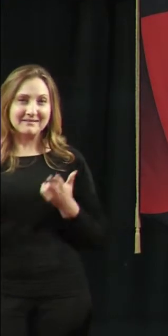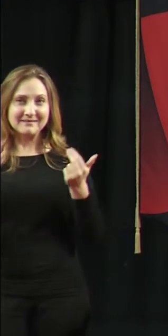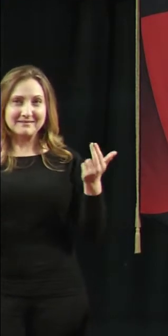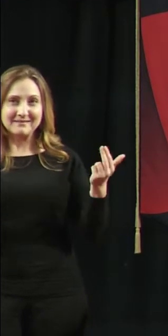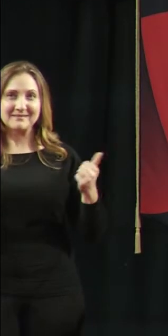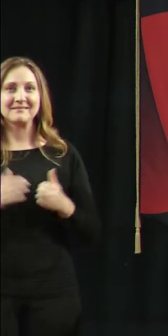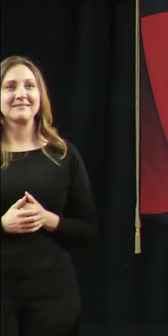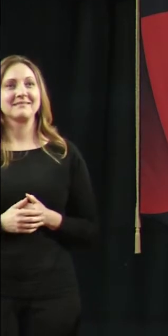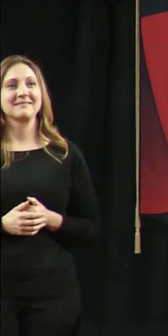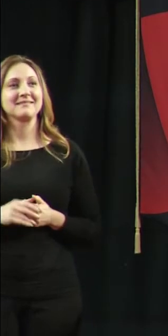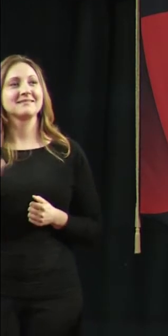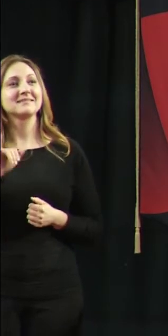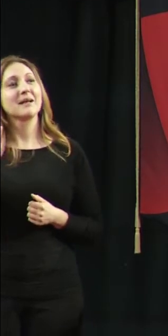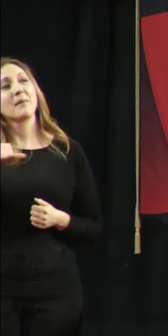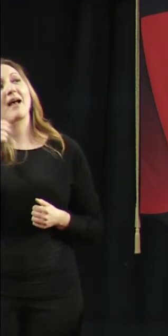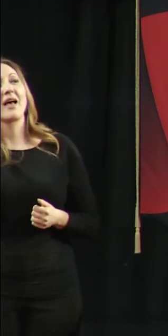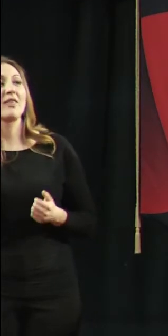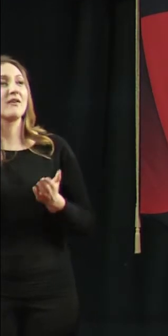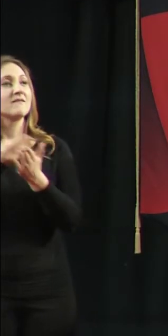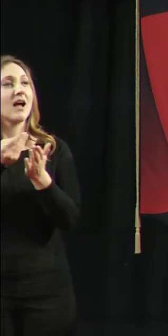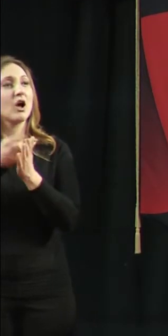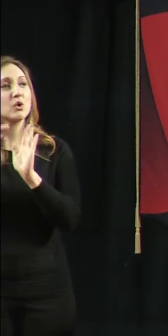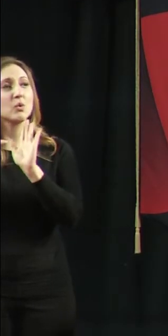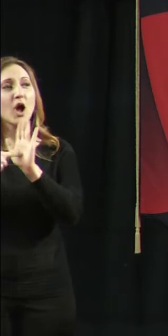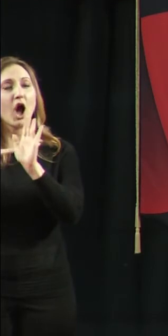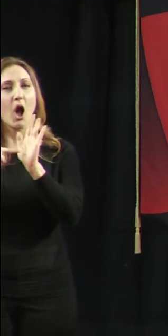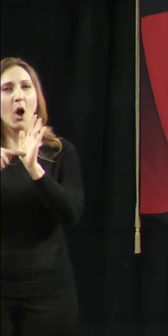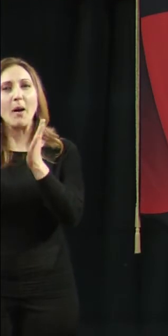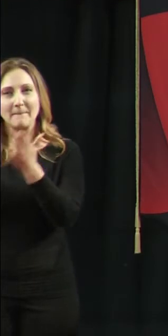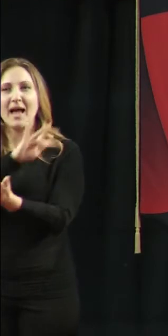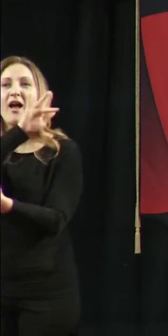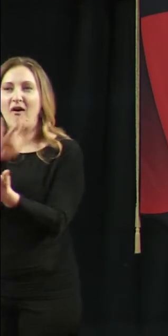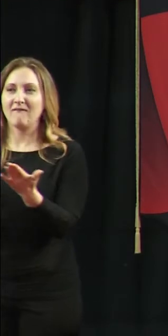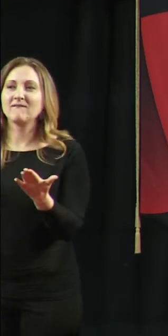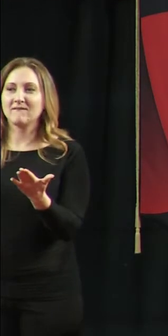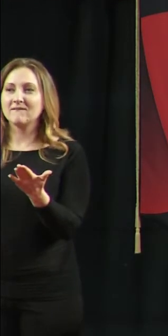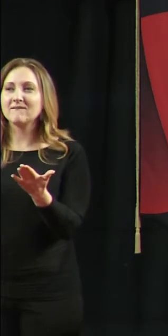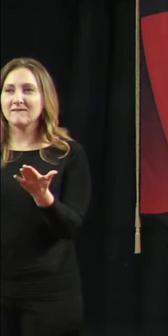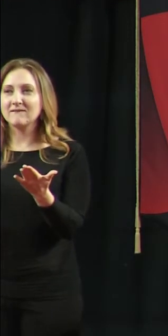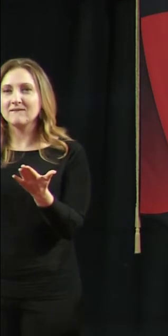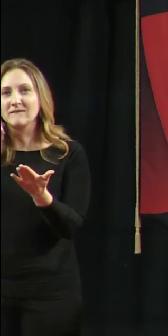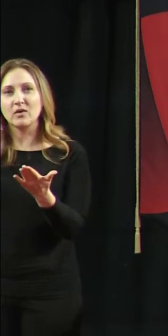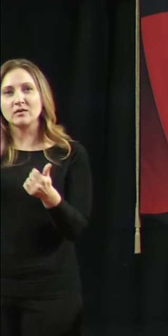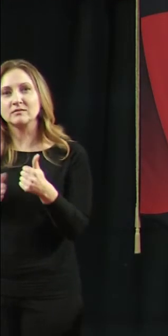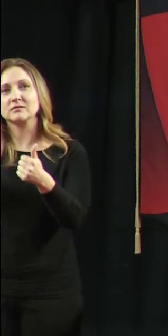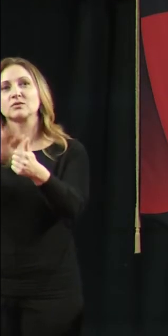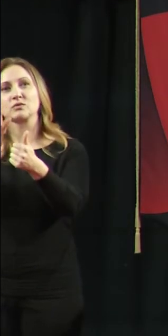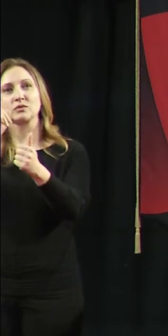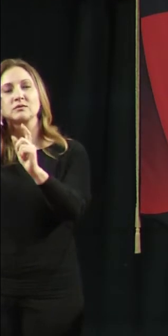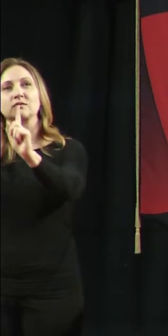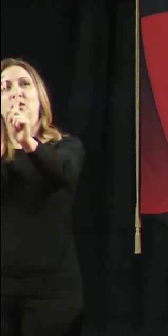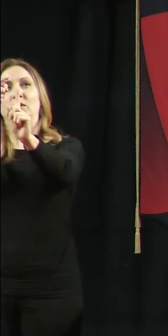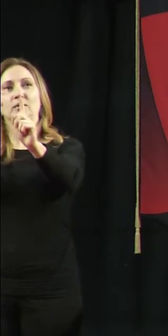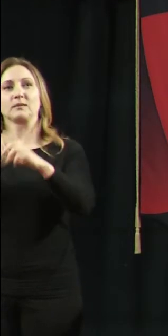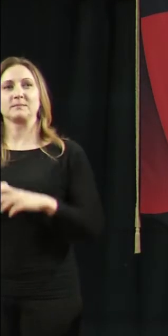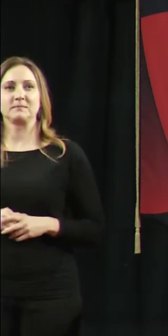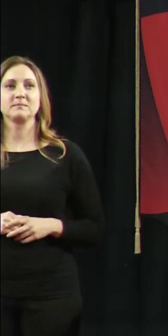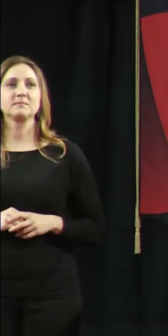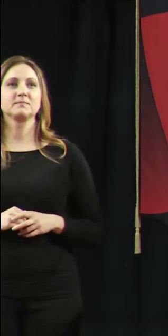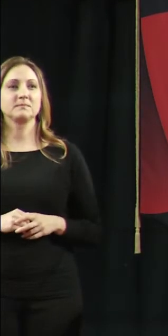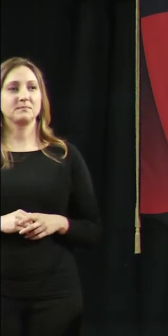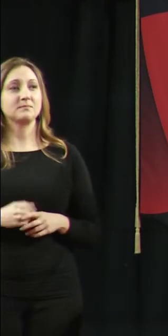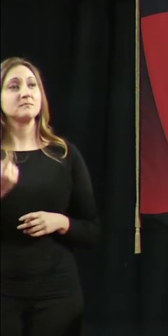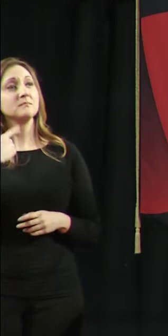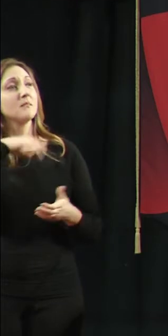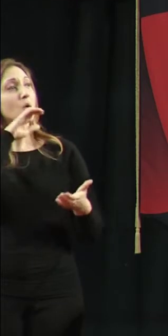and makes good on any other financial obligations that you have taken on in the pursuit of your education. One of